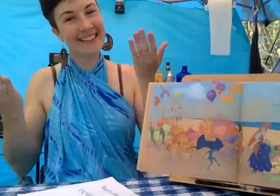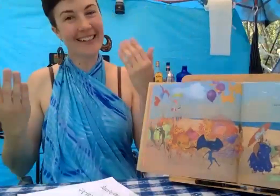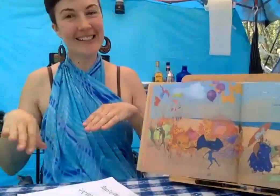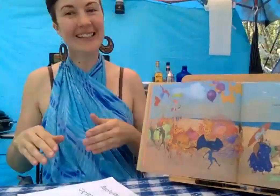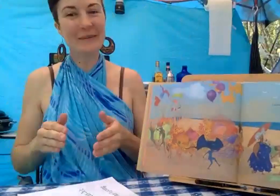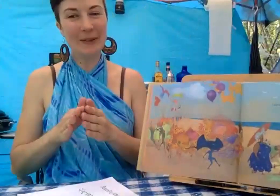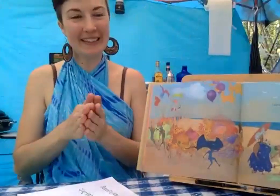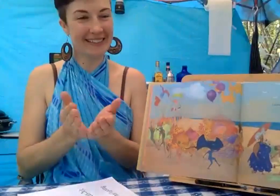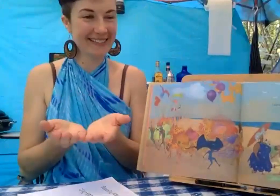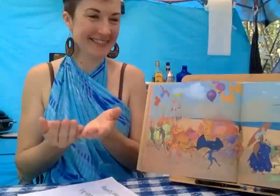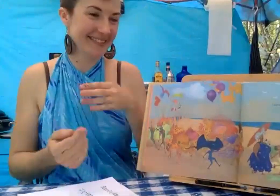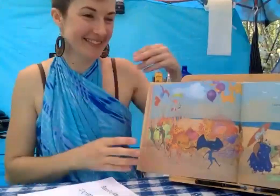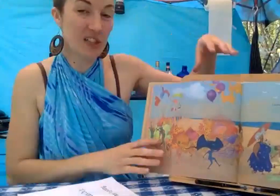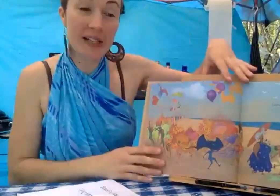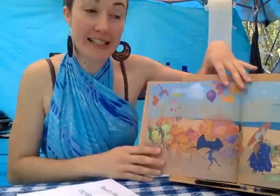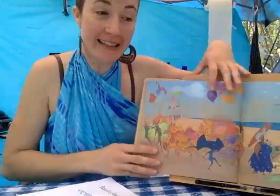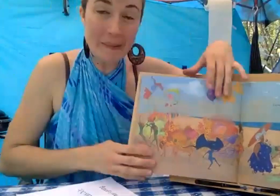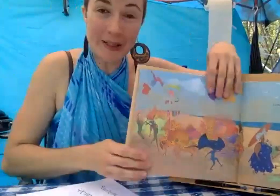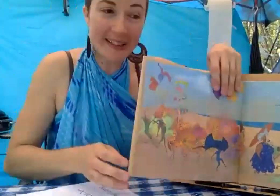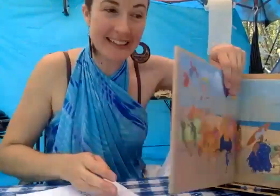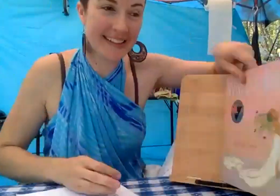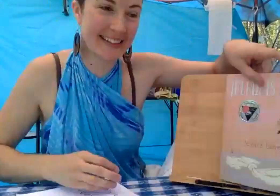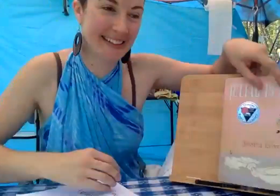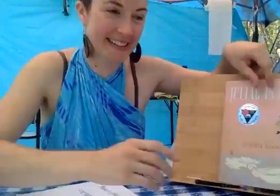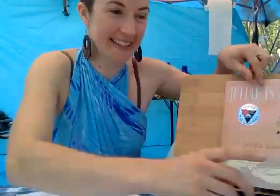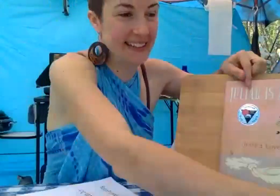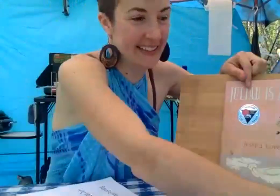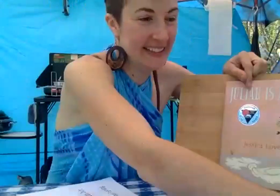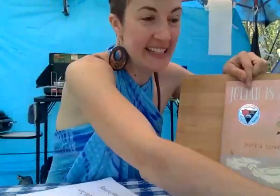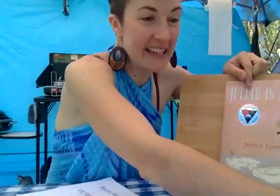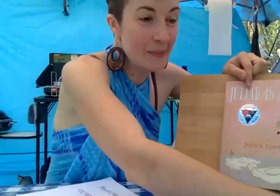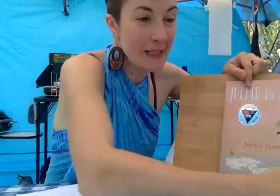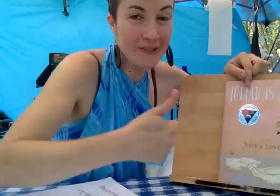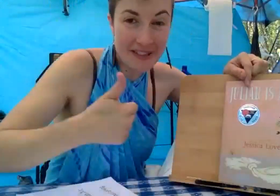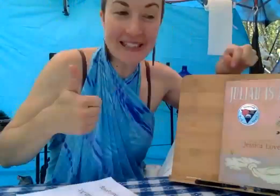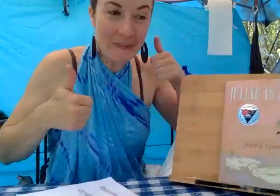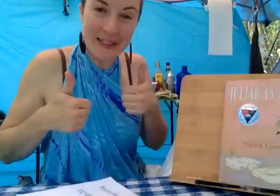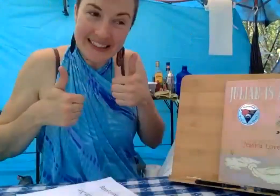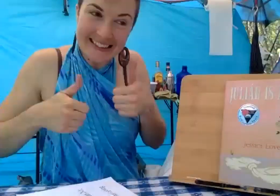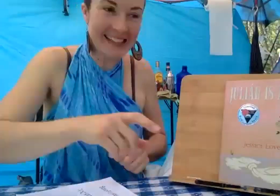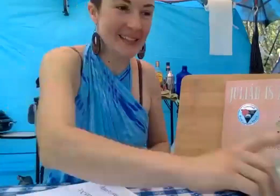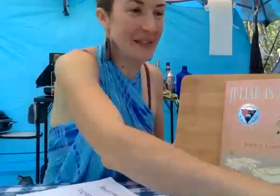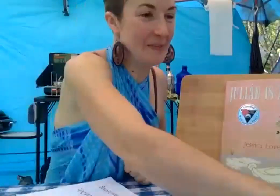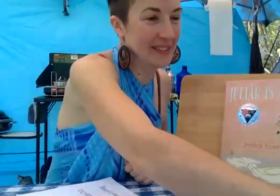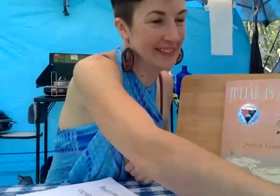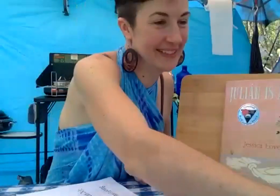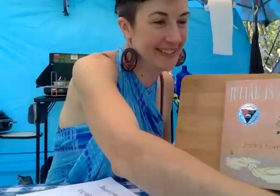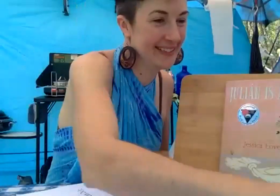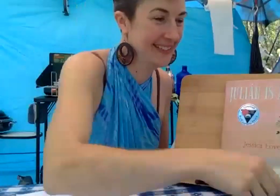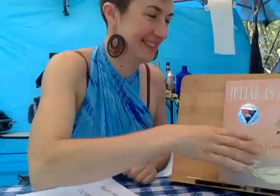Well done, that book. Did you guys like that book? Can I get a thumbs up if you like that book? I love that book.